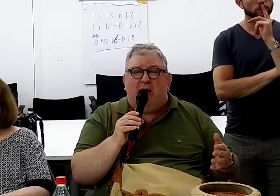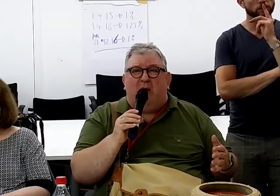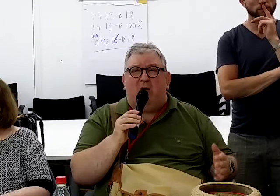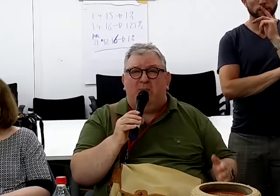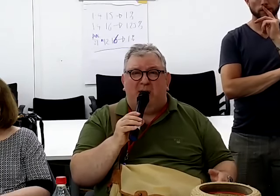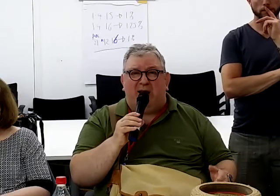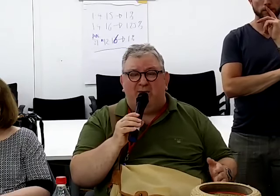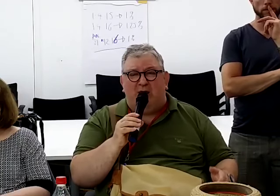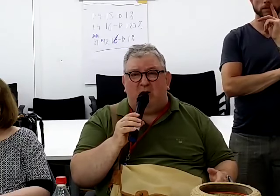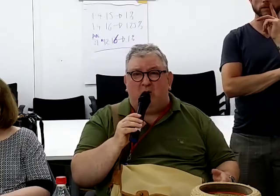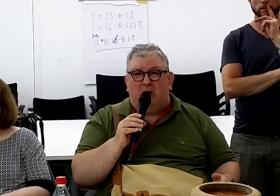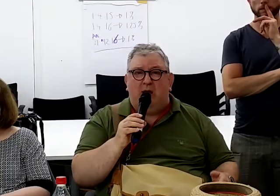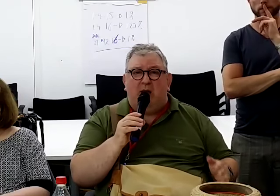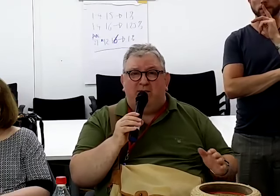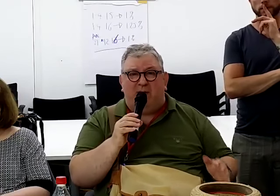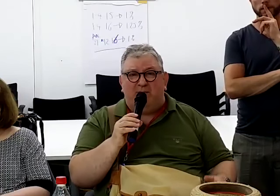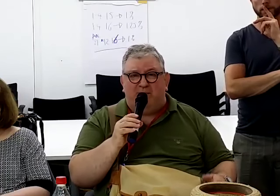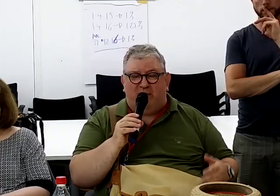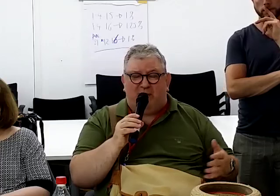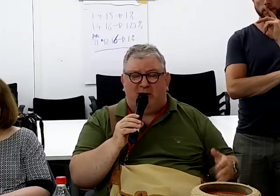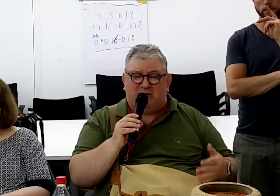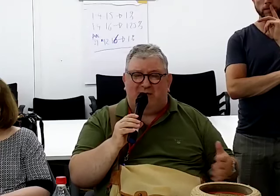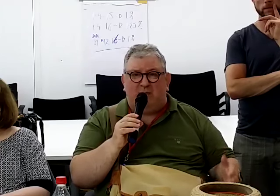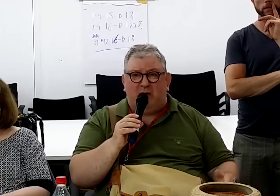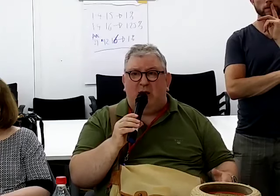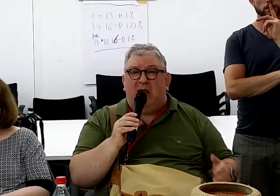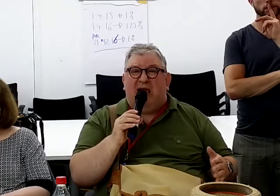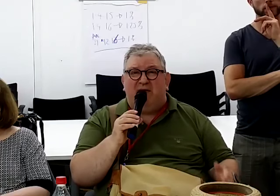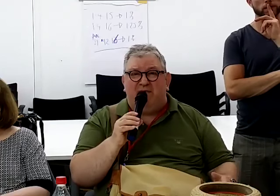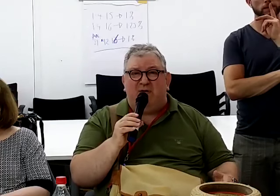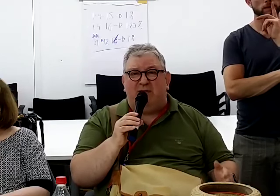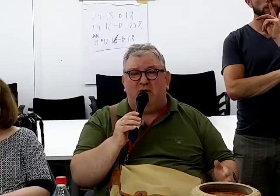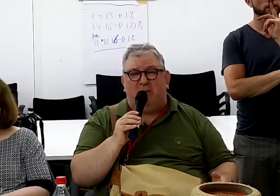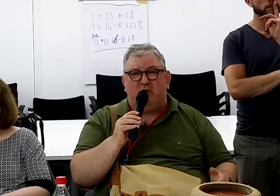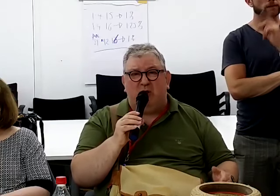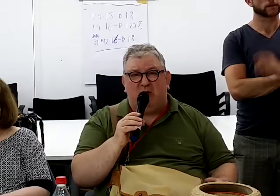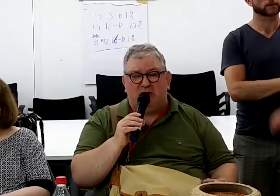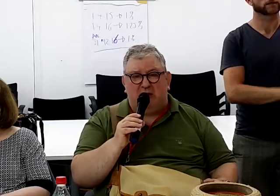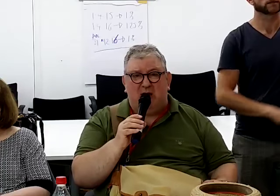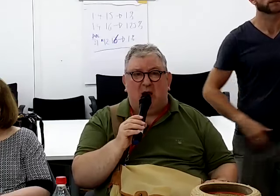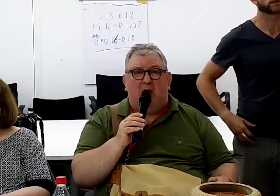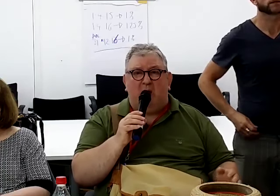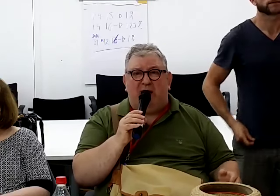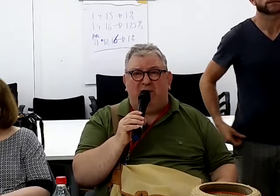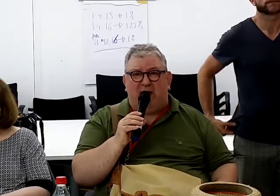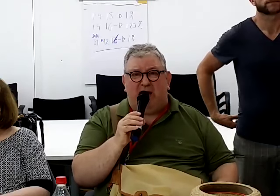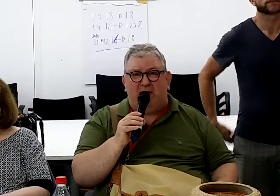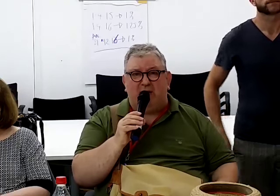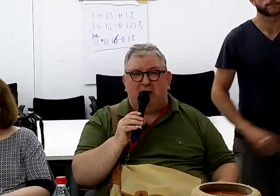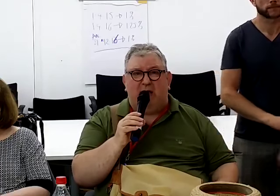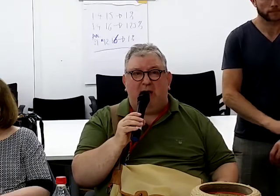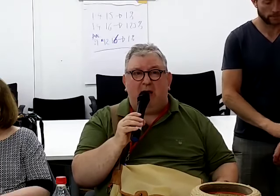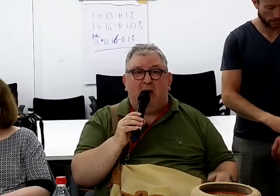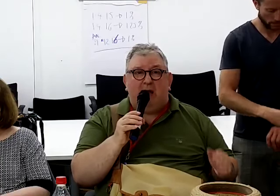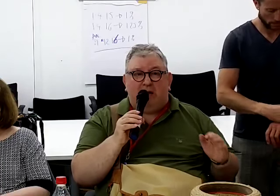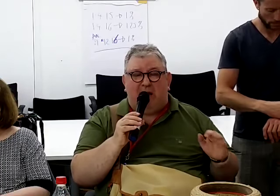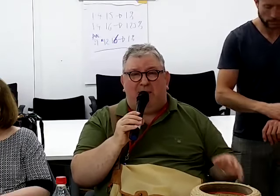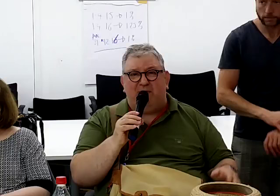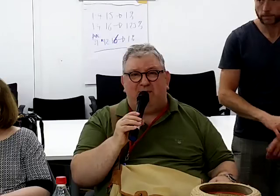who, you know, could make a really good front of his government if given the opportunity. I'll leave it there